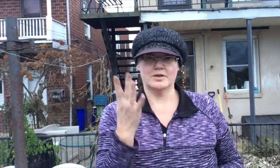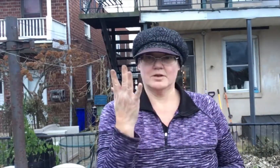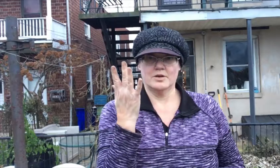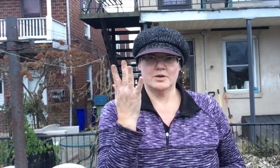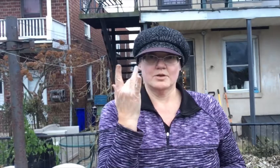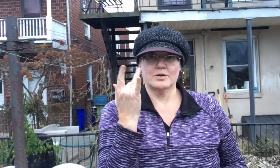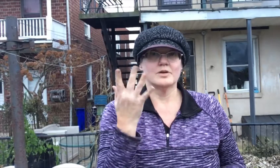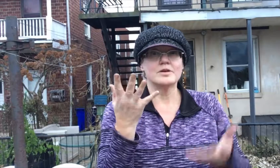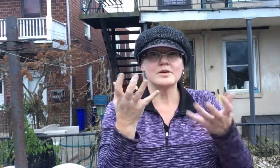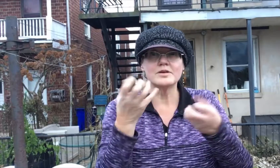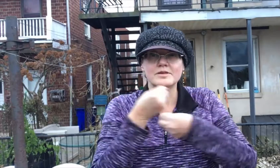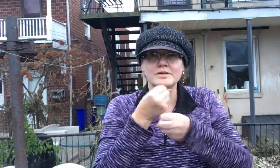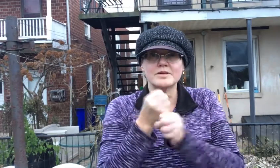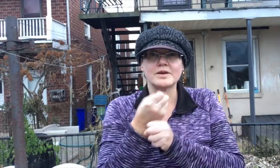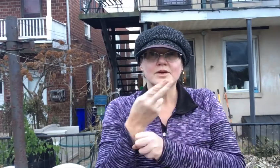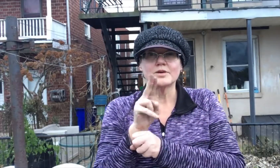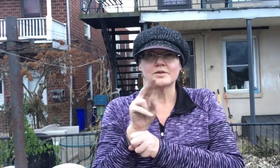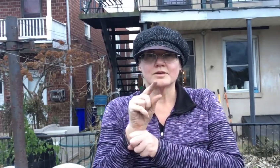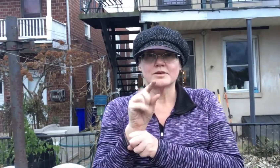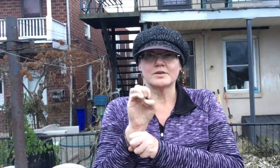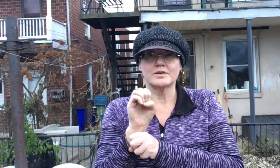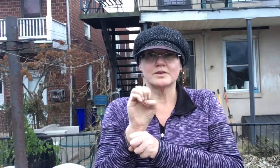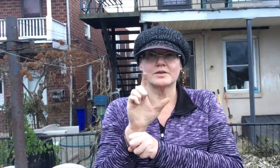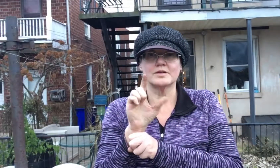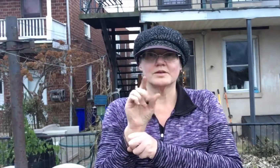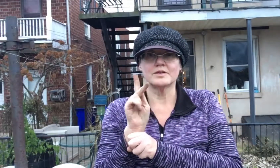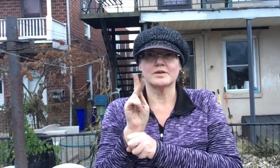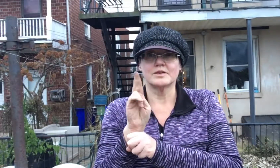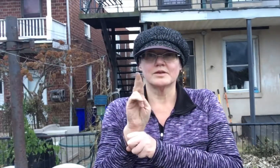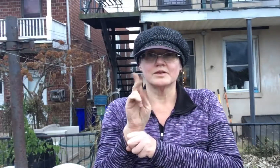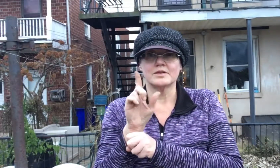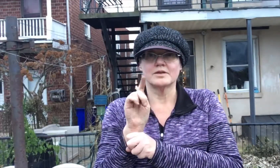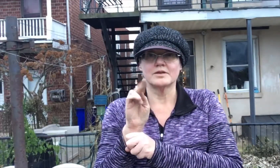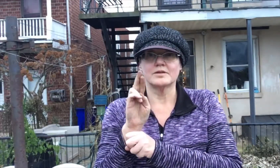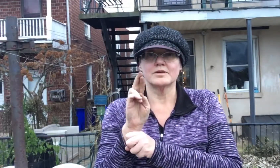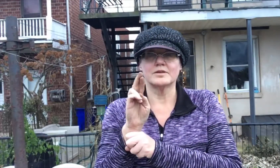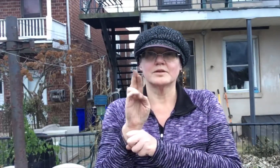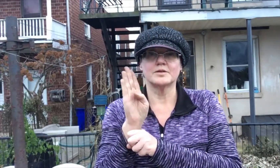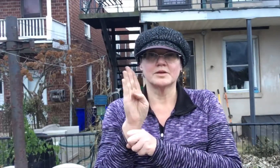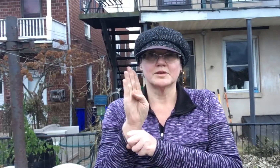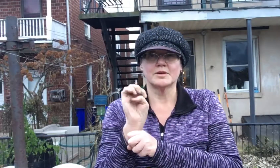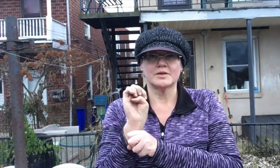light. Now, why would you want to make a Hugelkultur?